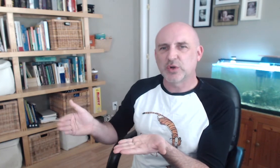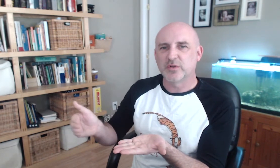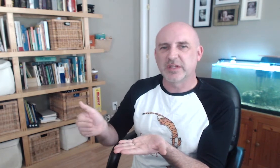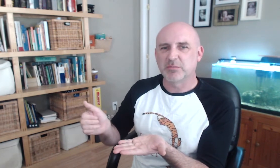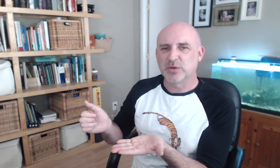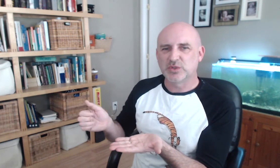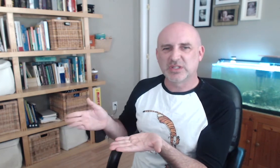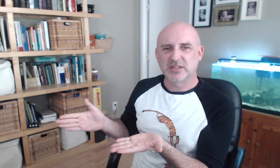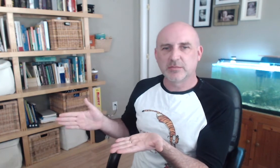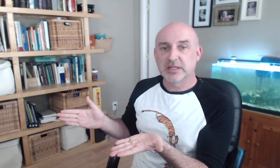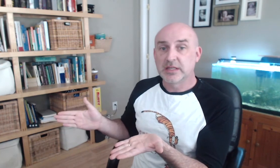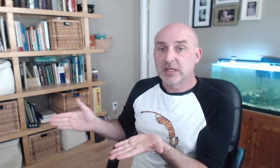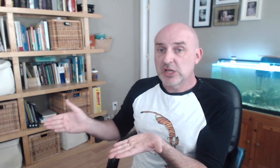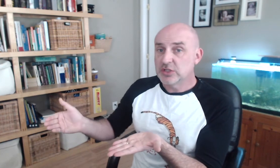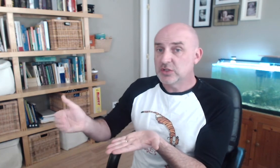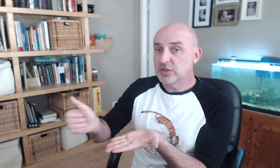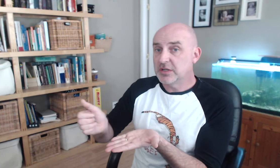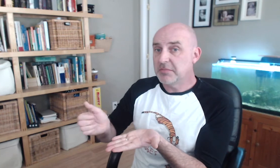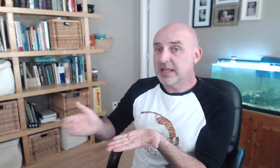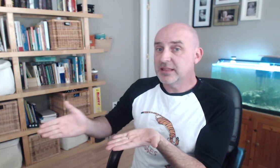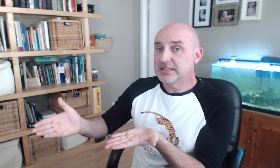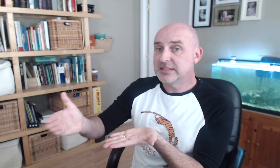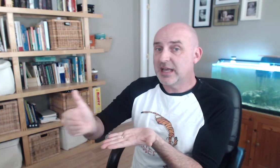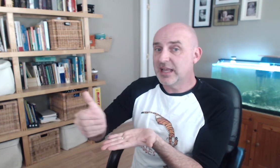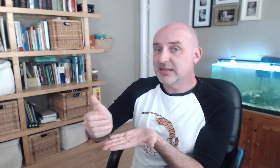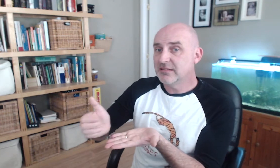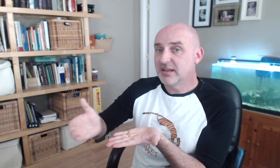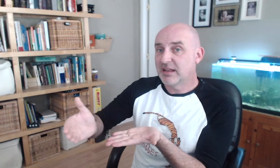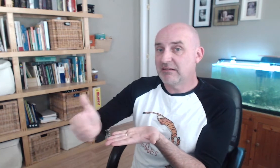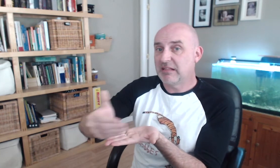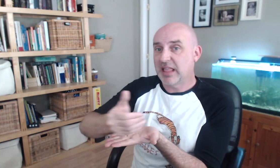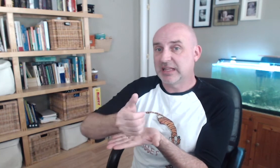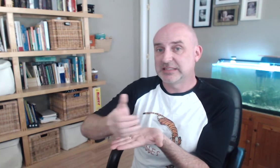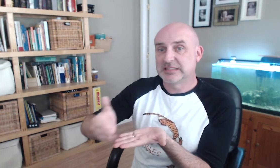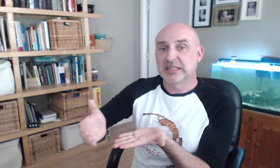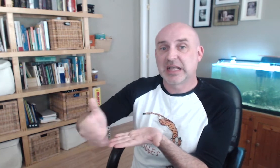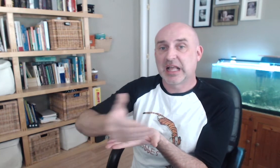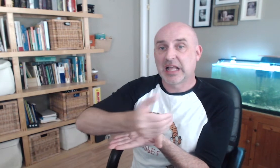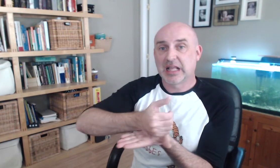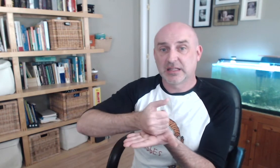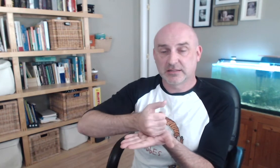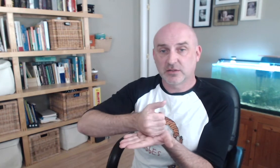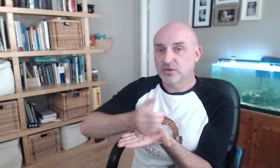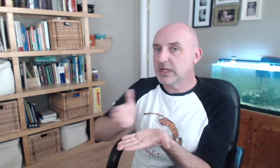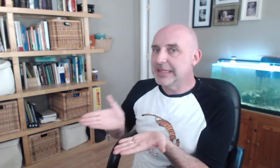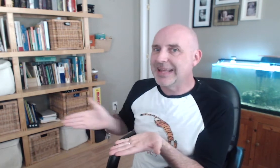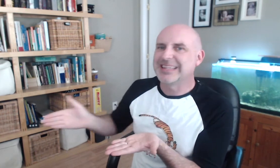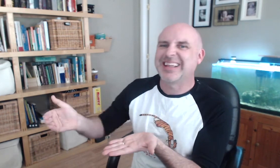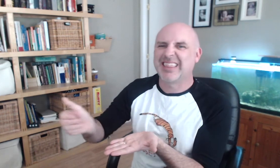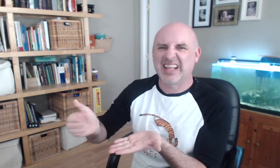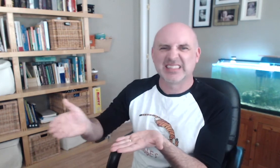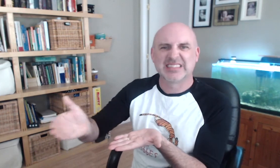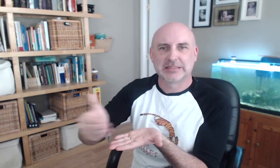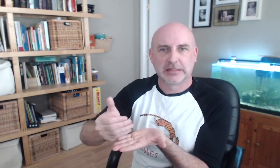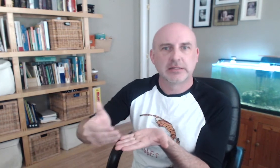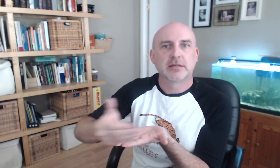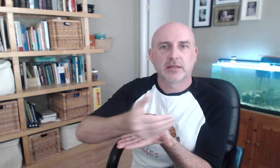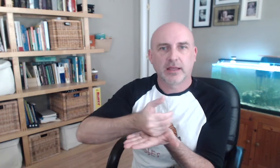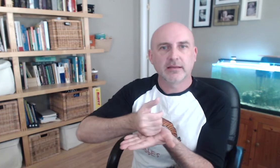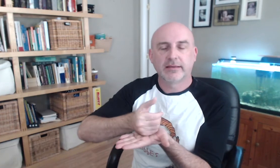curving motion a little bit. So you're going to make this sign, So you're collecting things, okay?